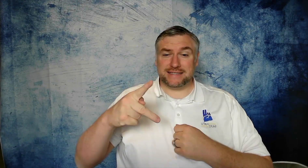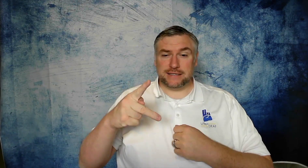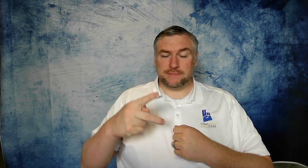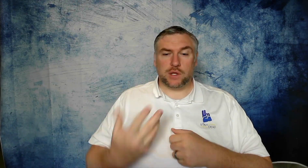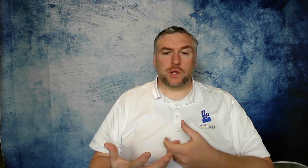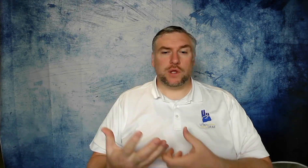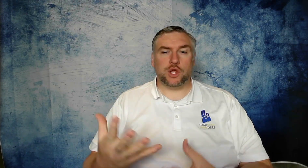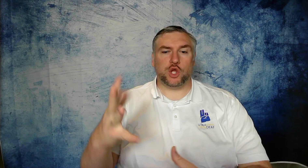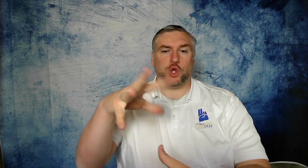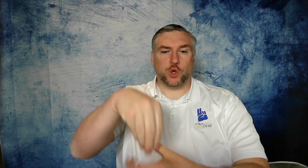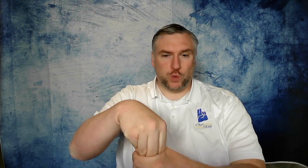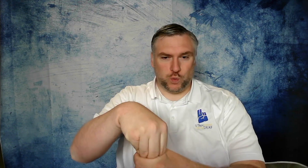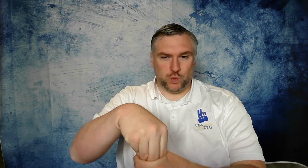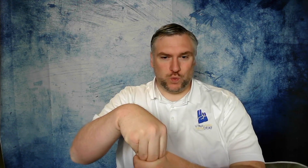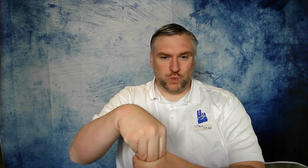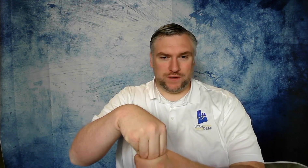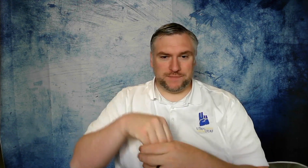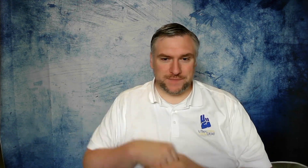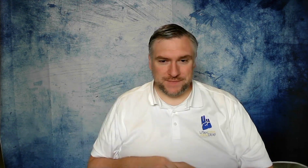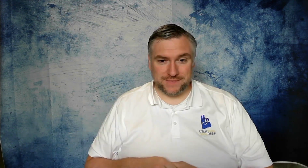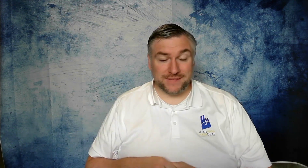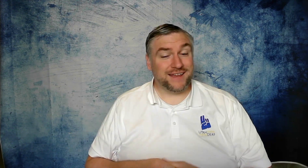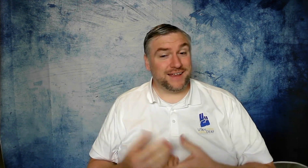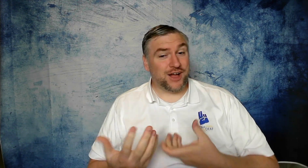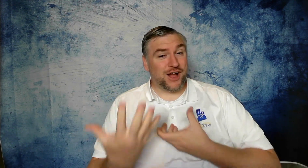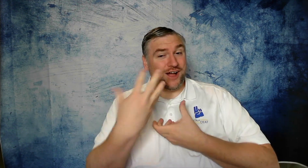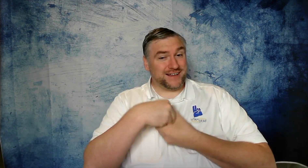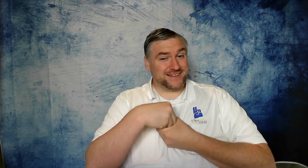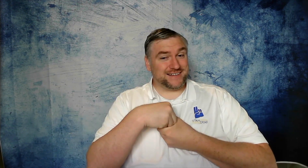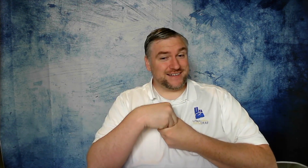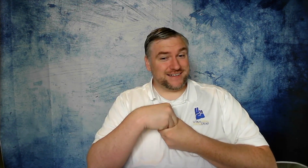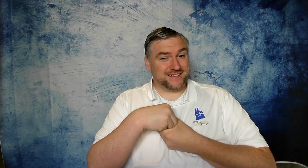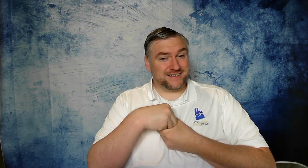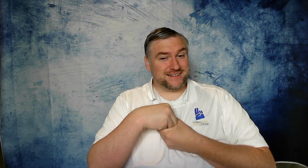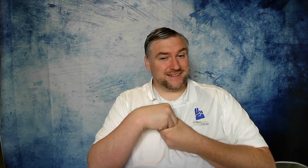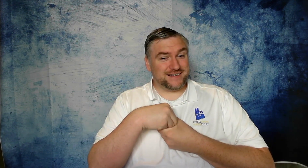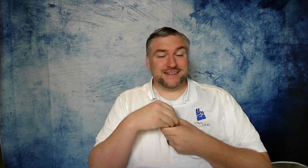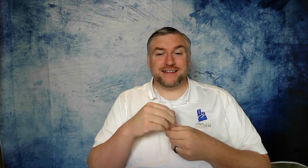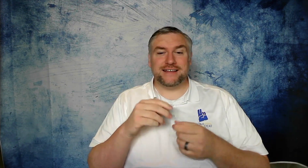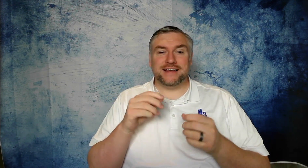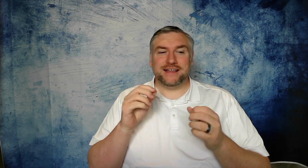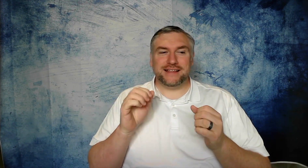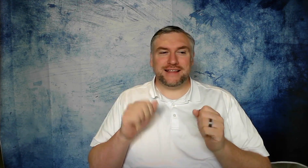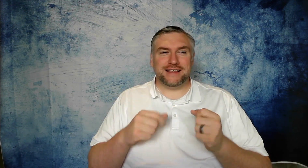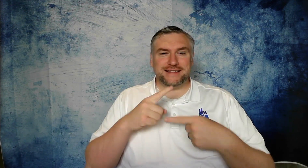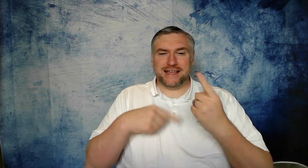the last tip, inclusion. So the sign is autism.